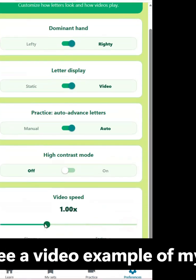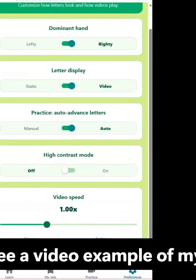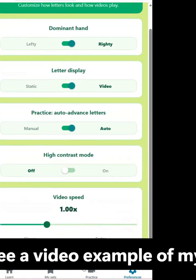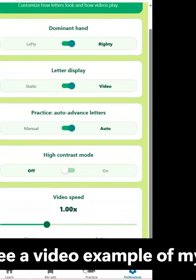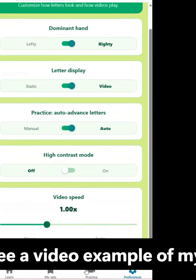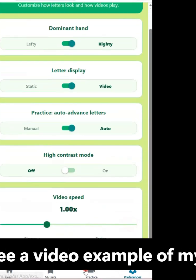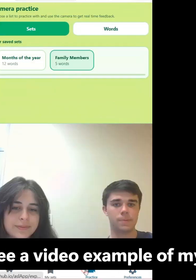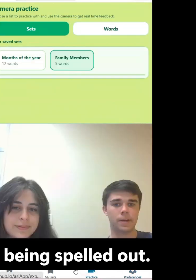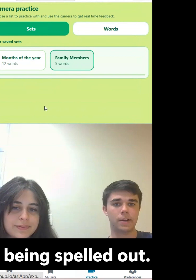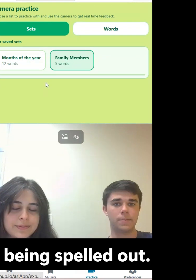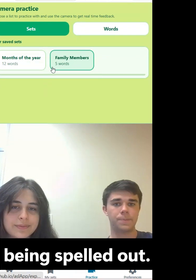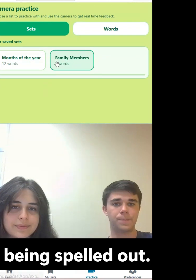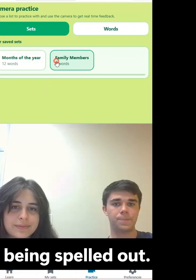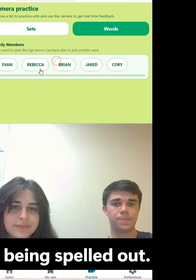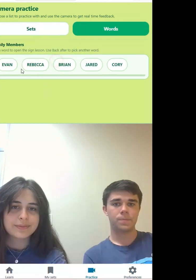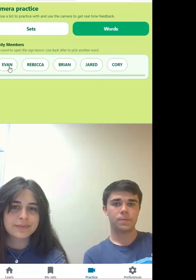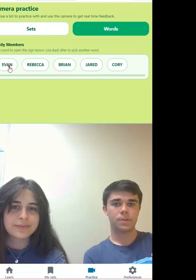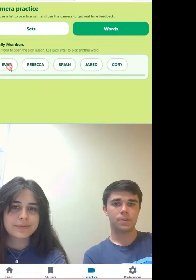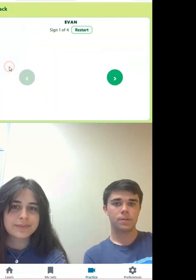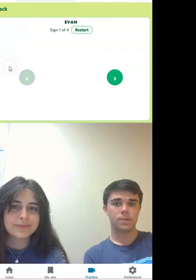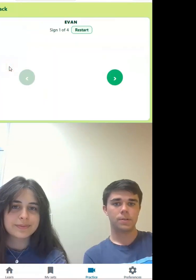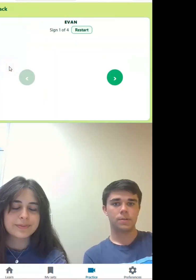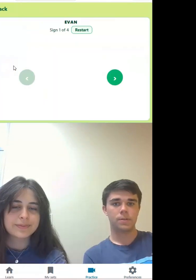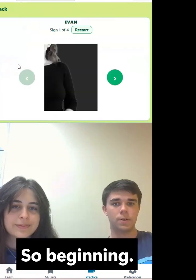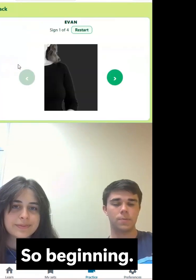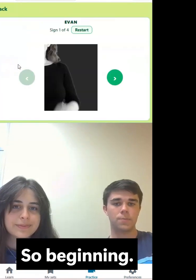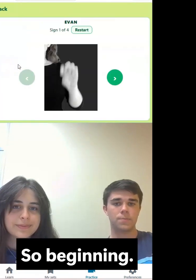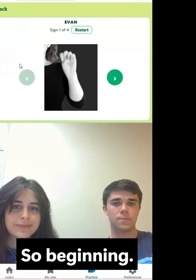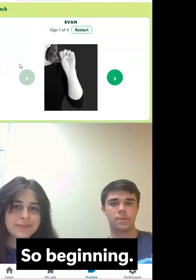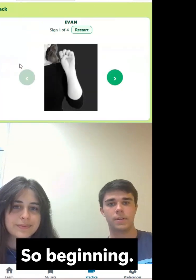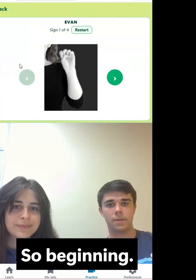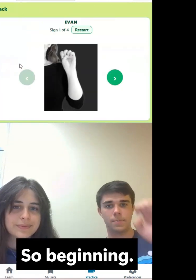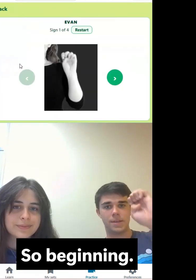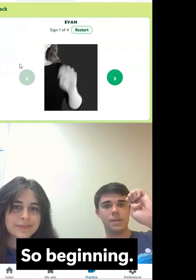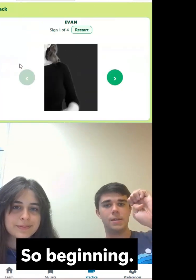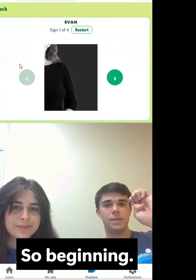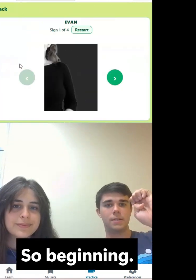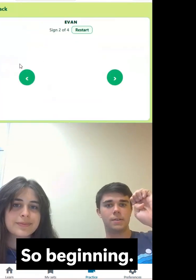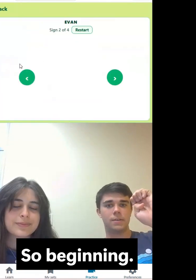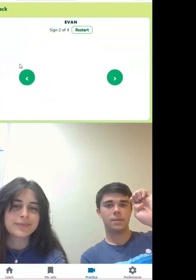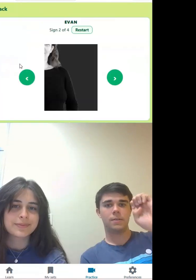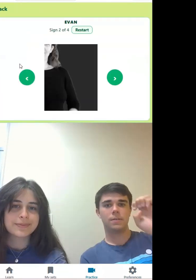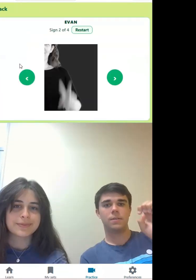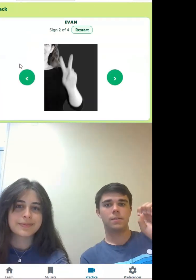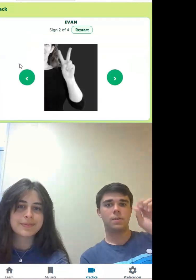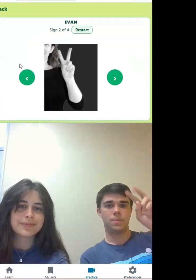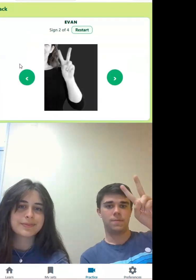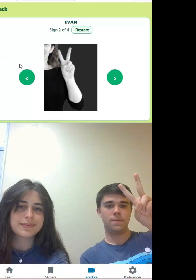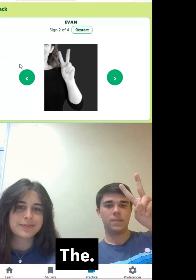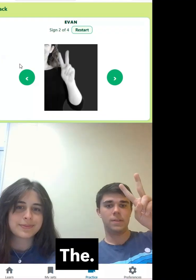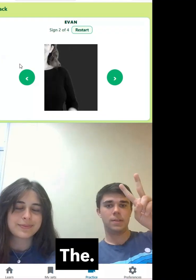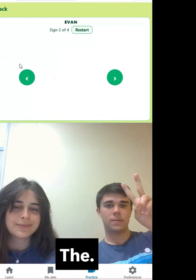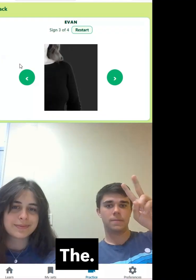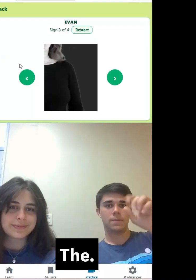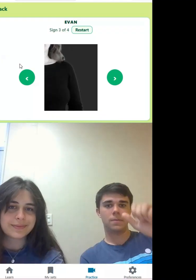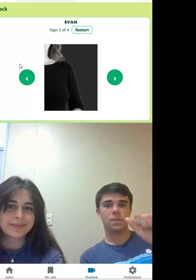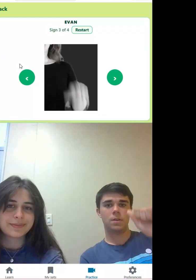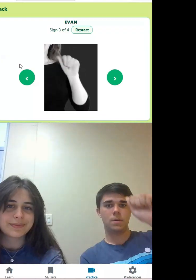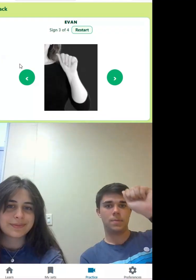of my name being spelled out. So B-E,